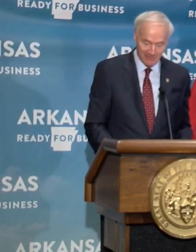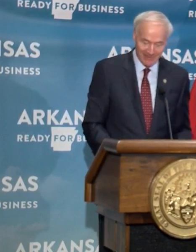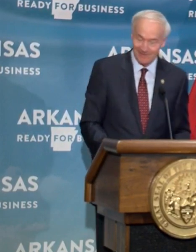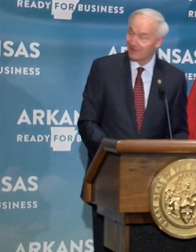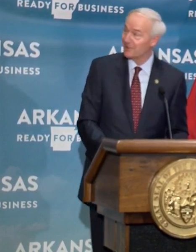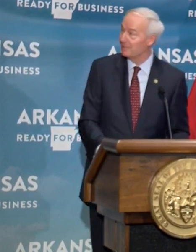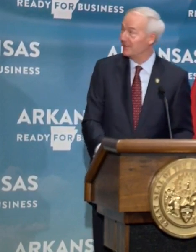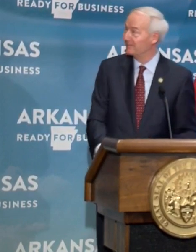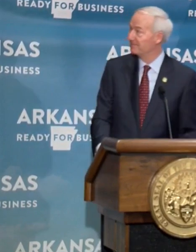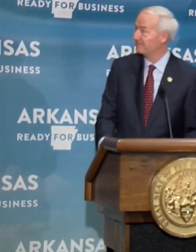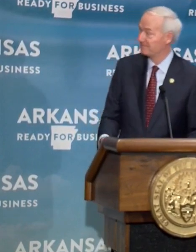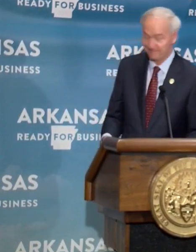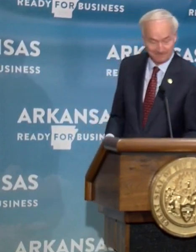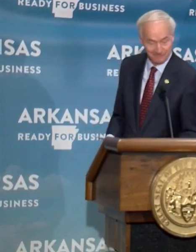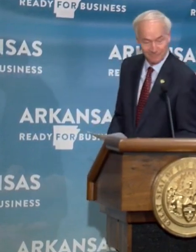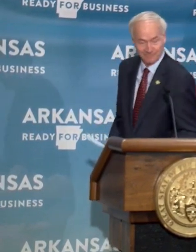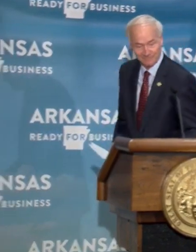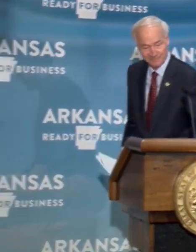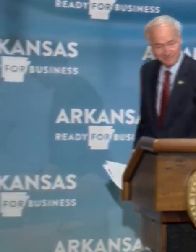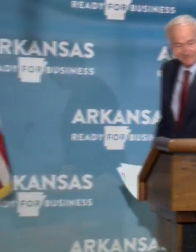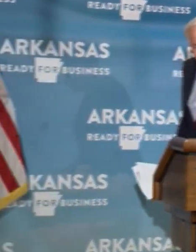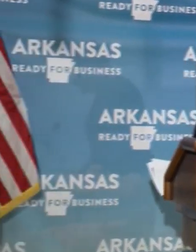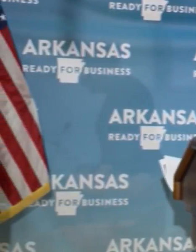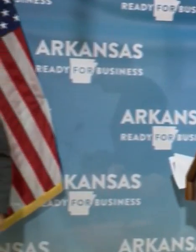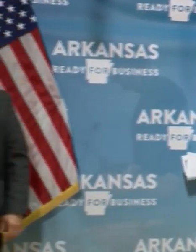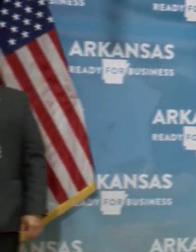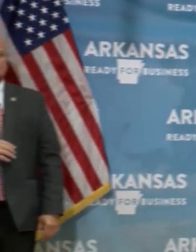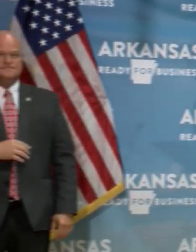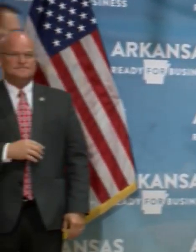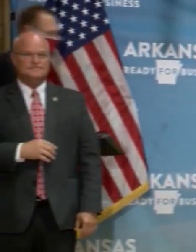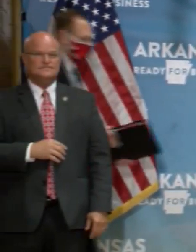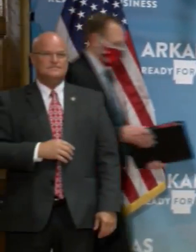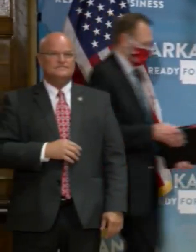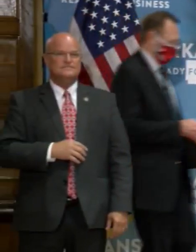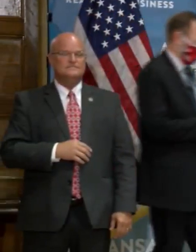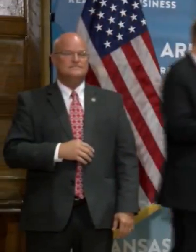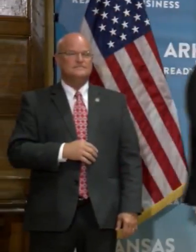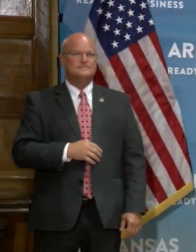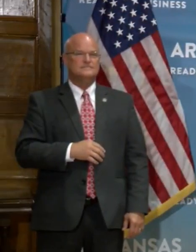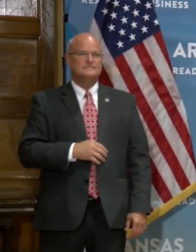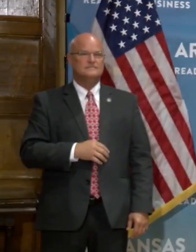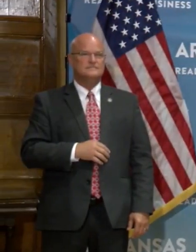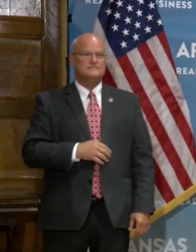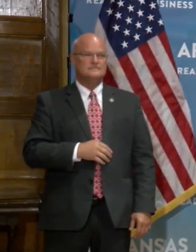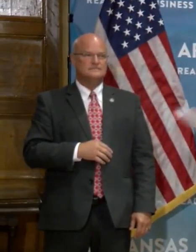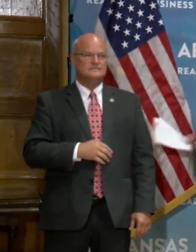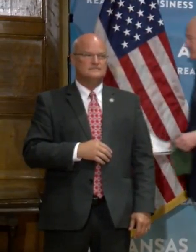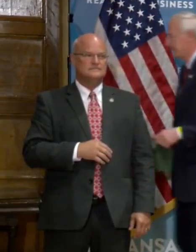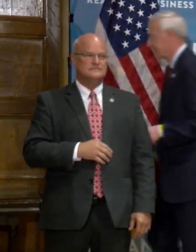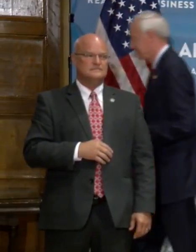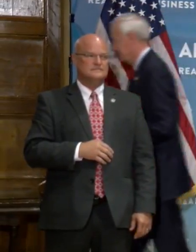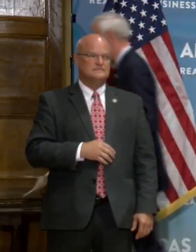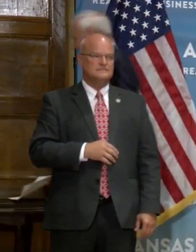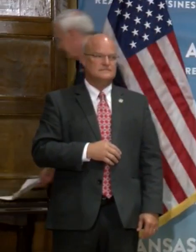us. With that, Dr. Smith.